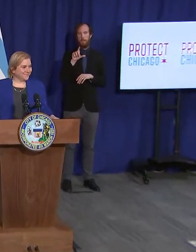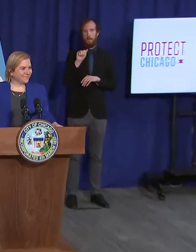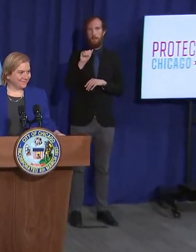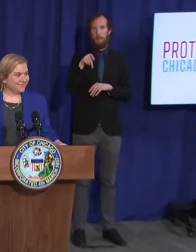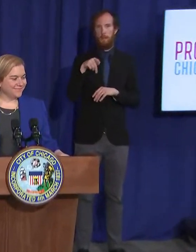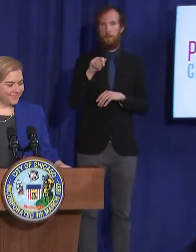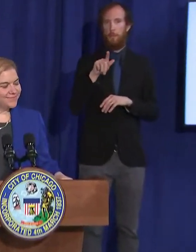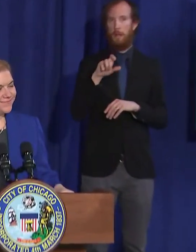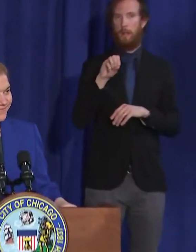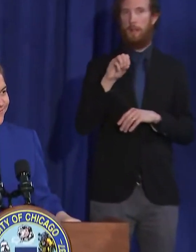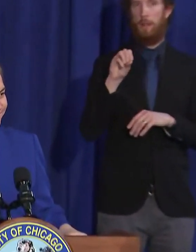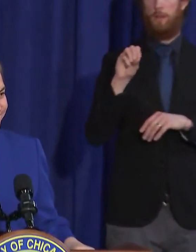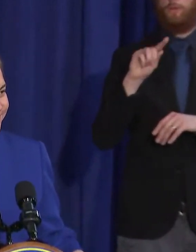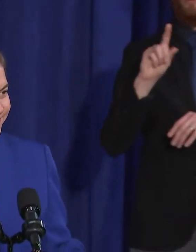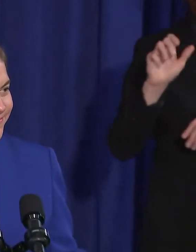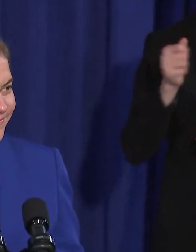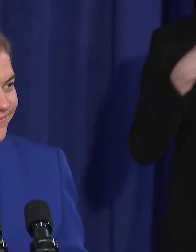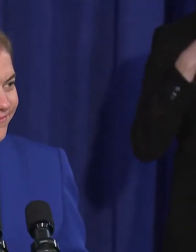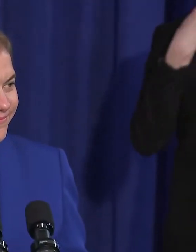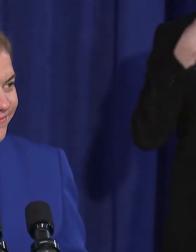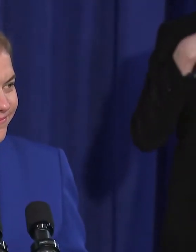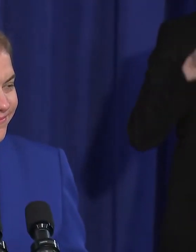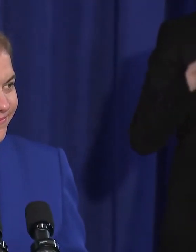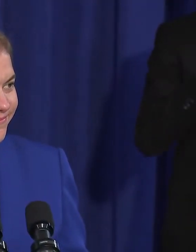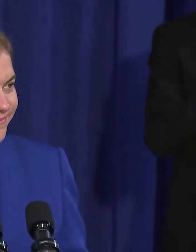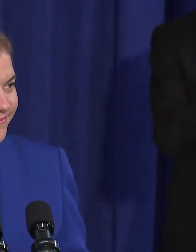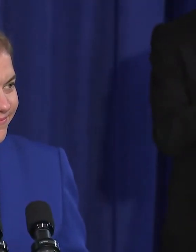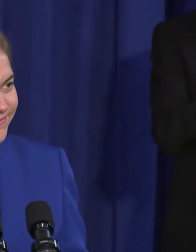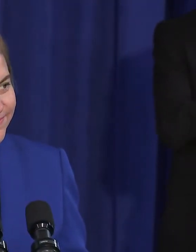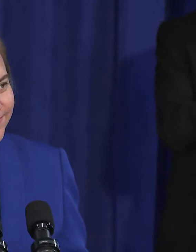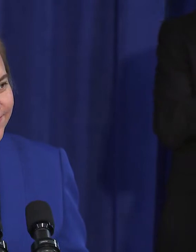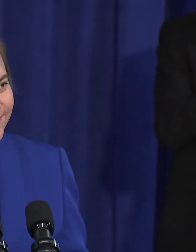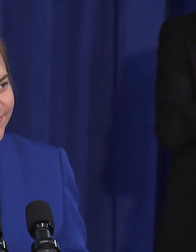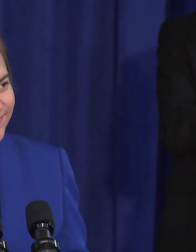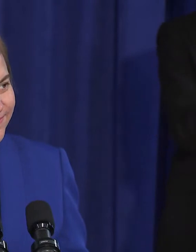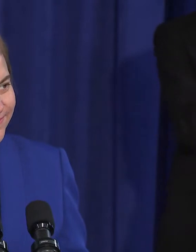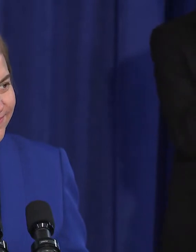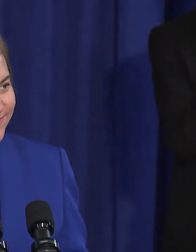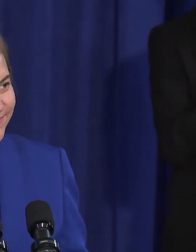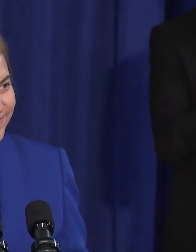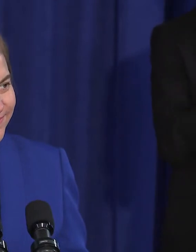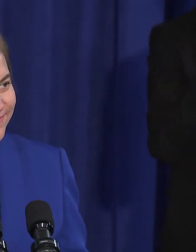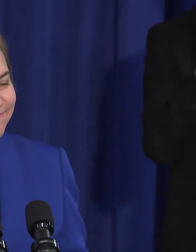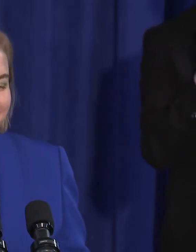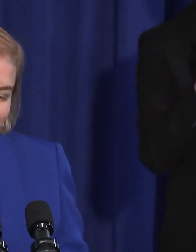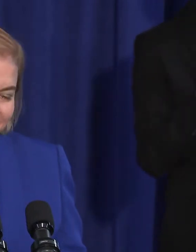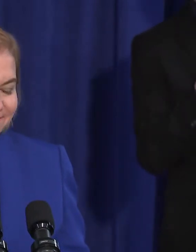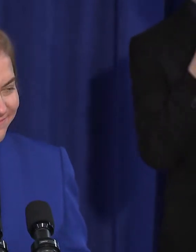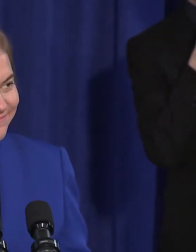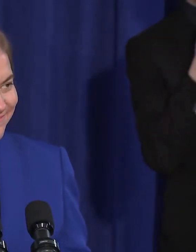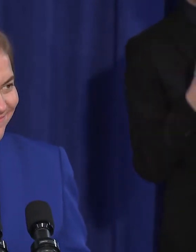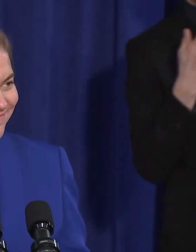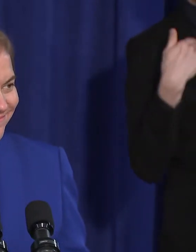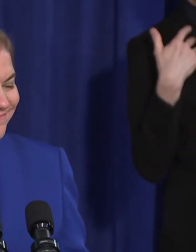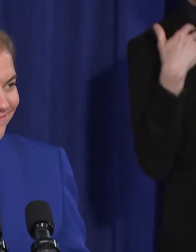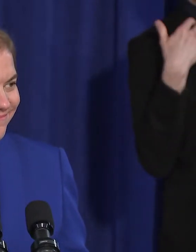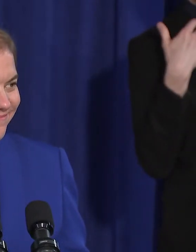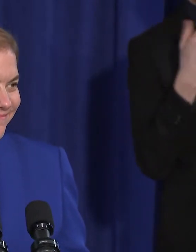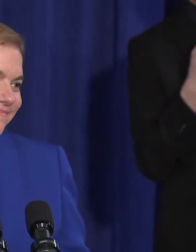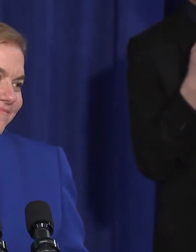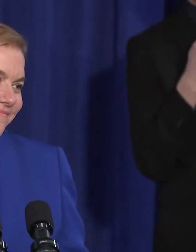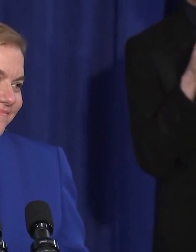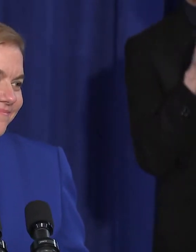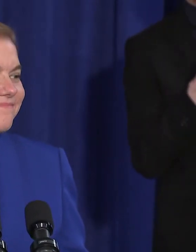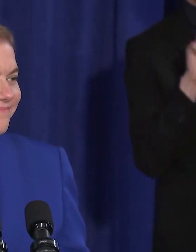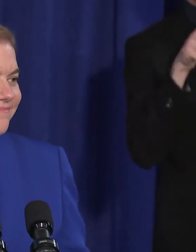their lineup today. As of now, their website says there may be preventative health measures in place,